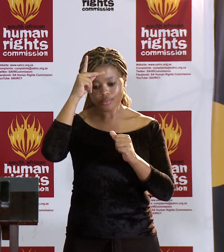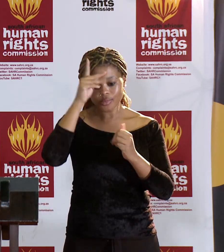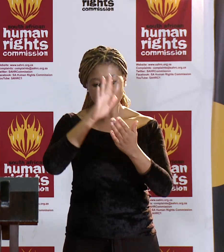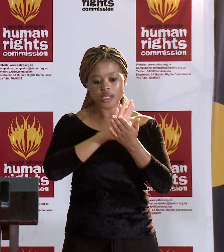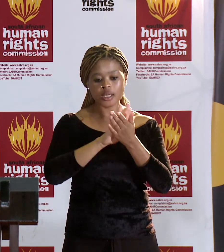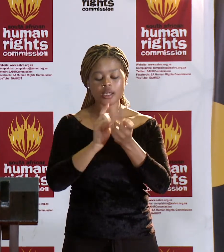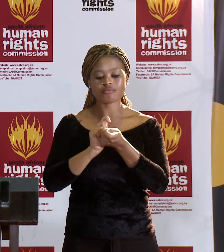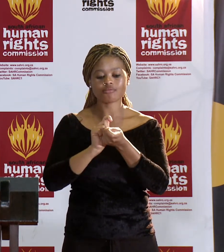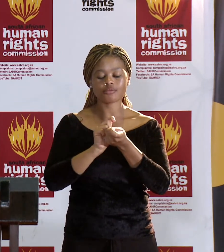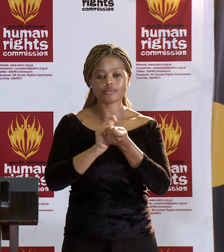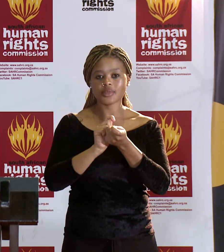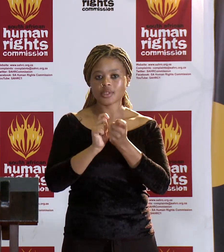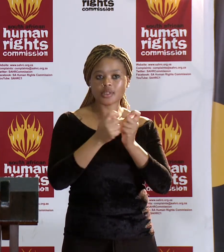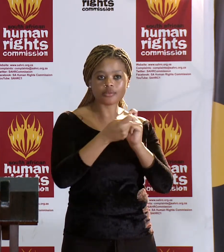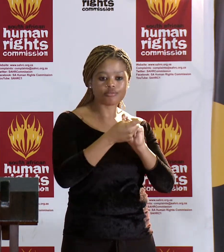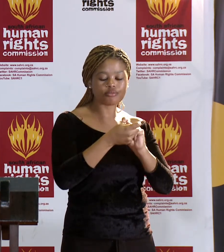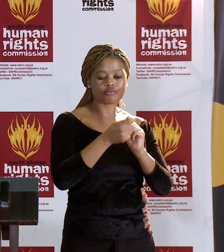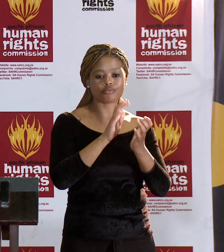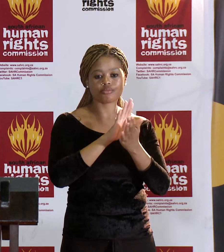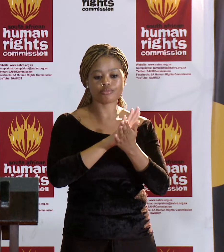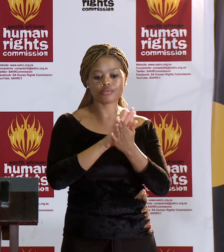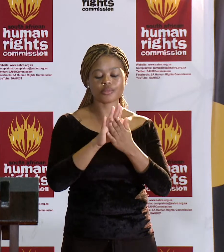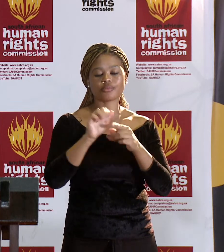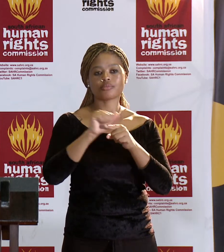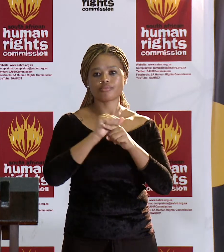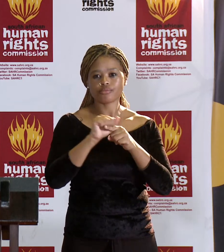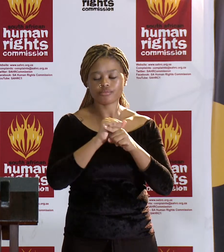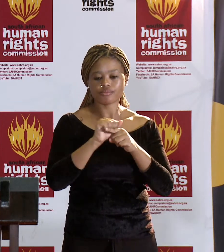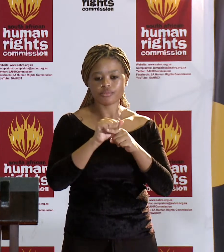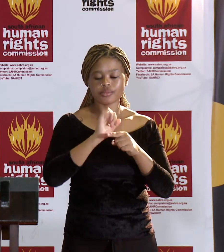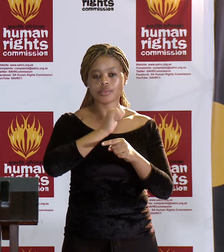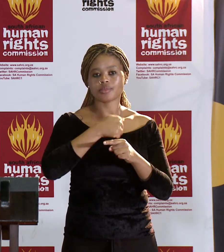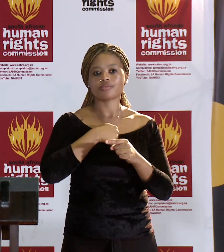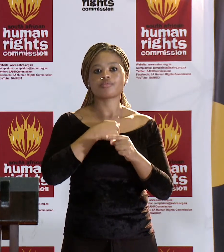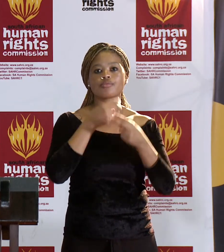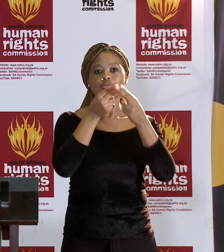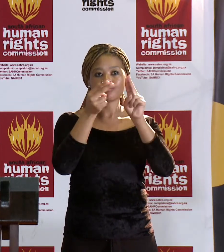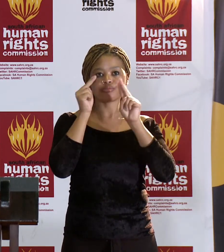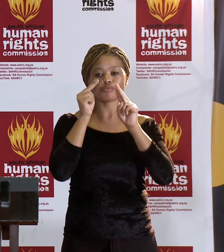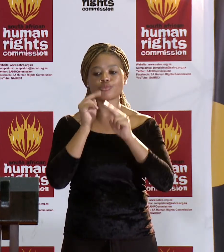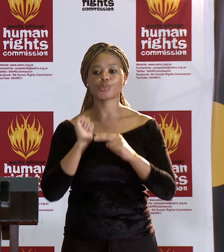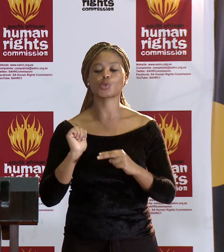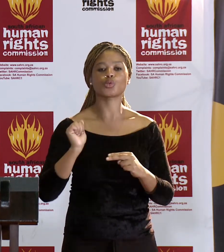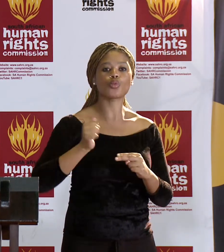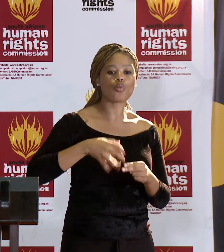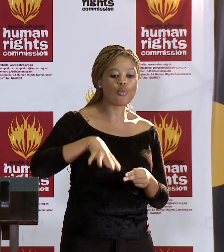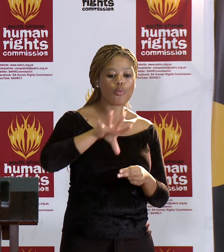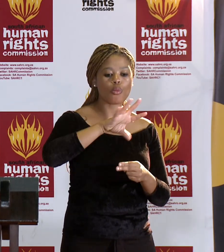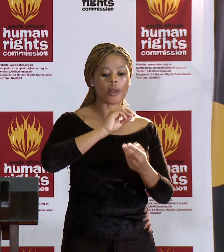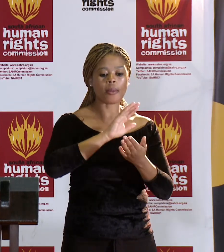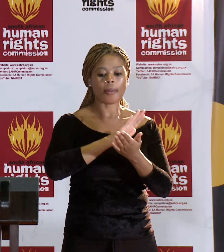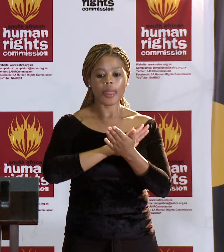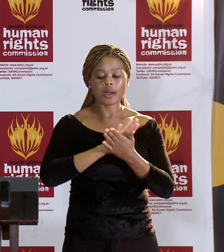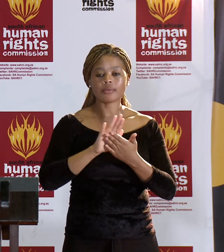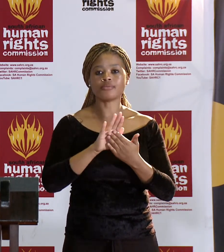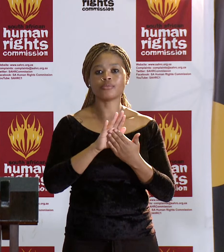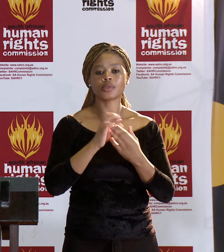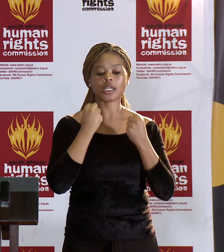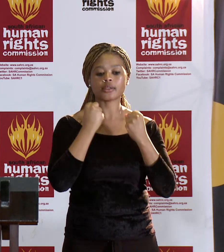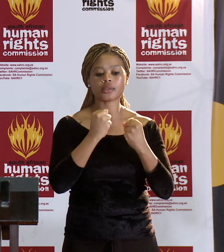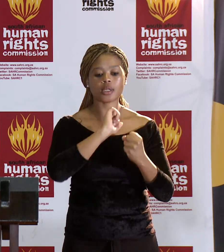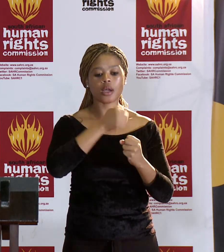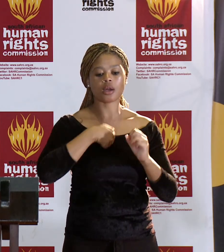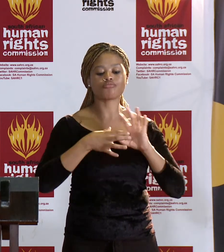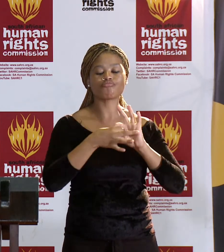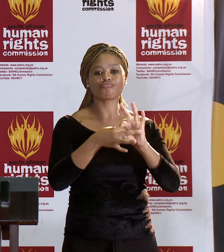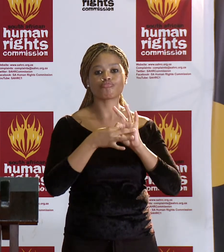through transformative and restorative practices, and our university as a whole aims to strengthen our